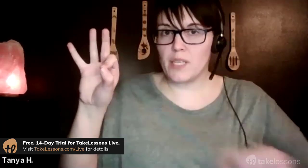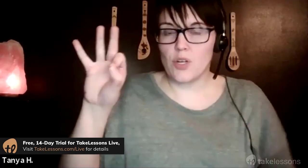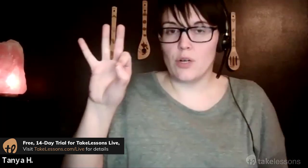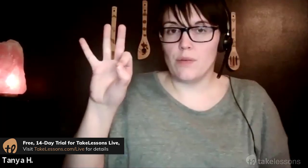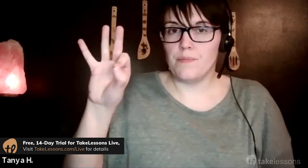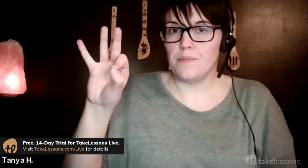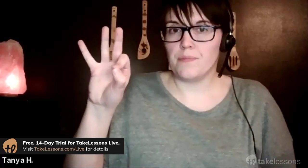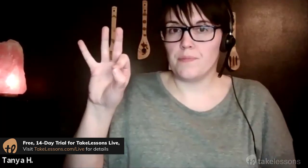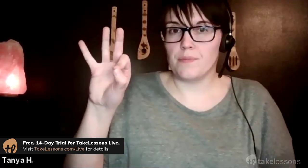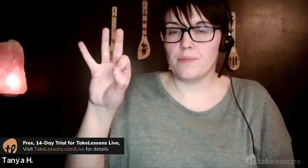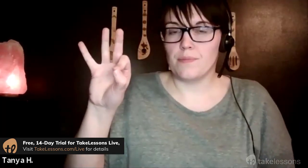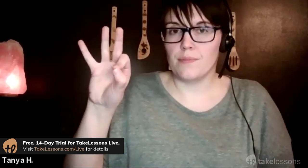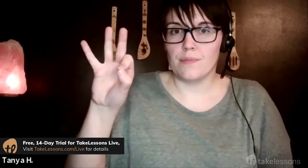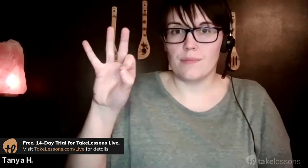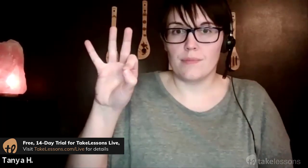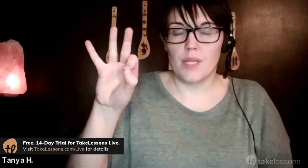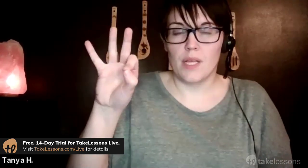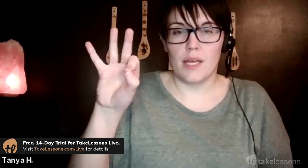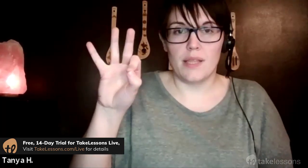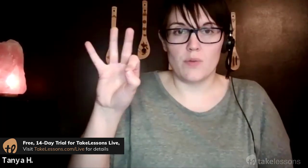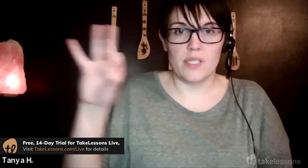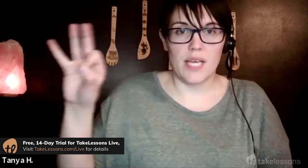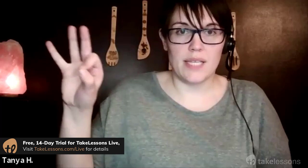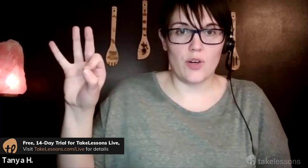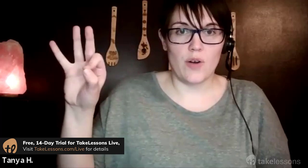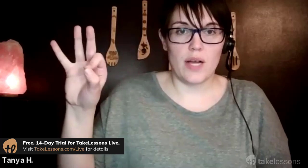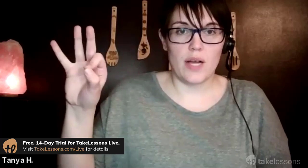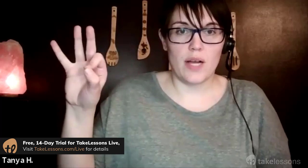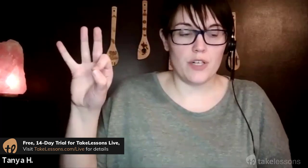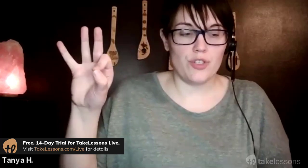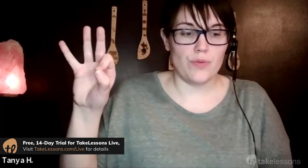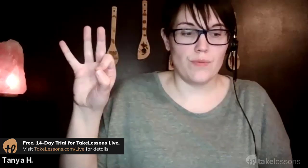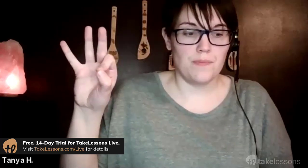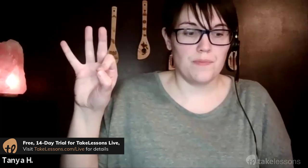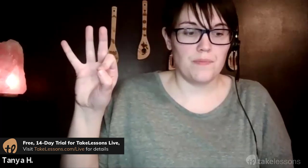circle. And this one slides across if there's two.